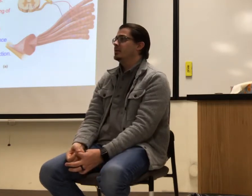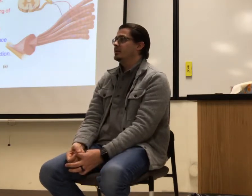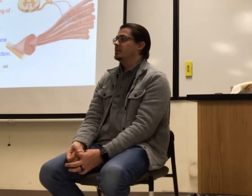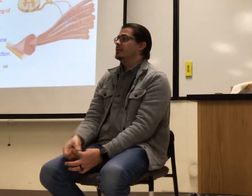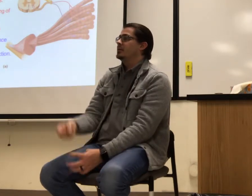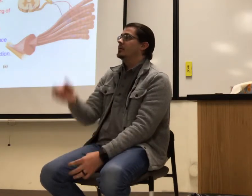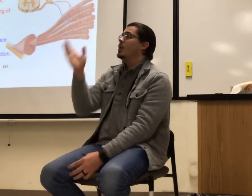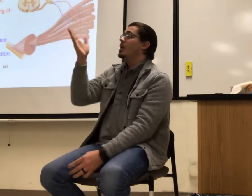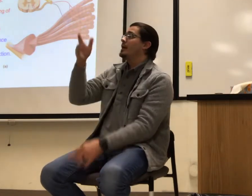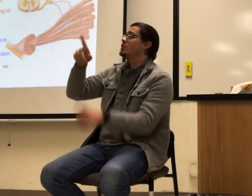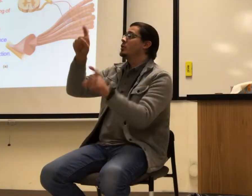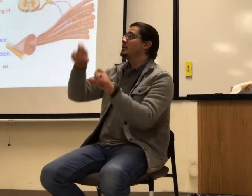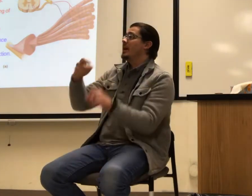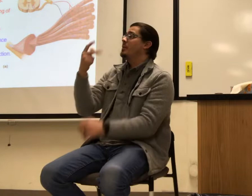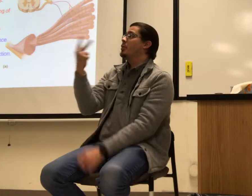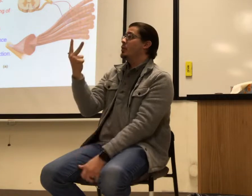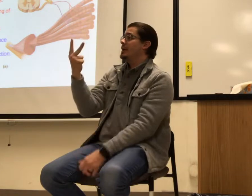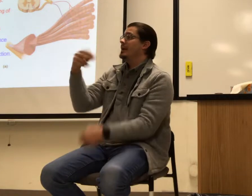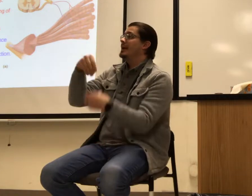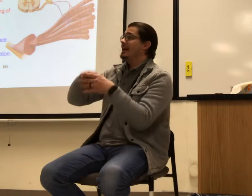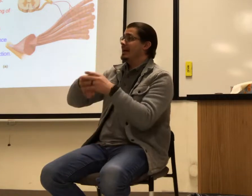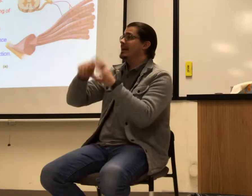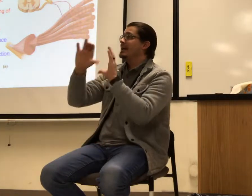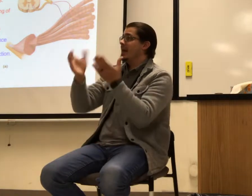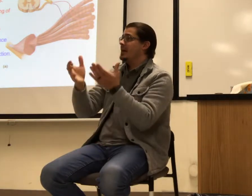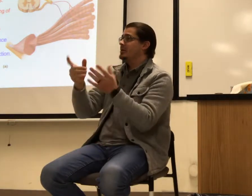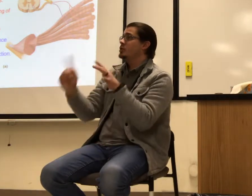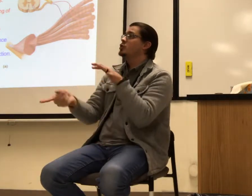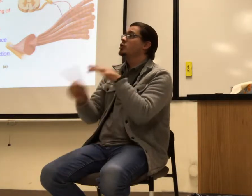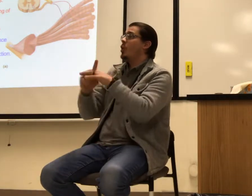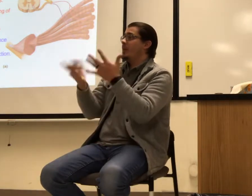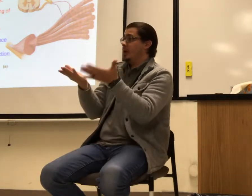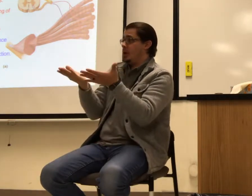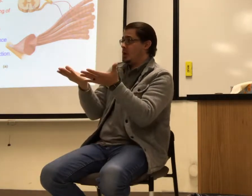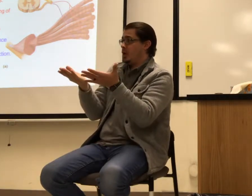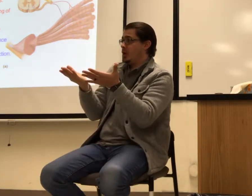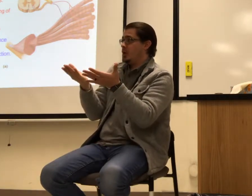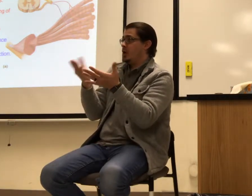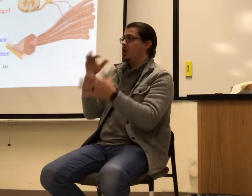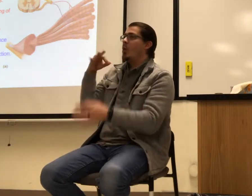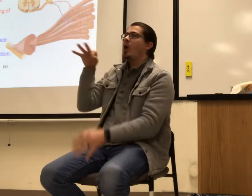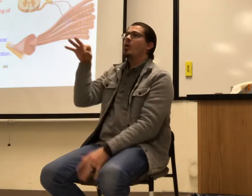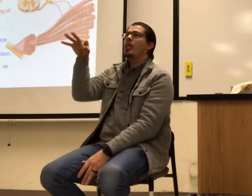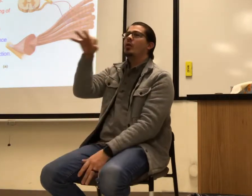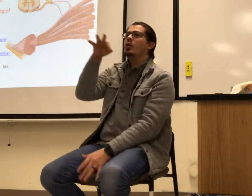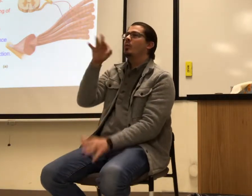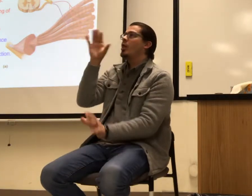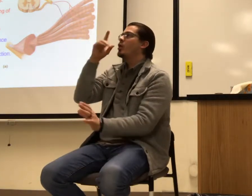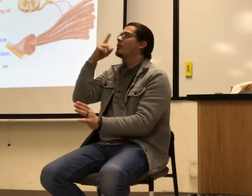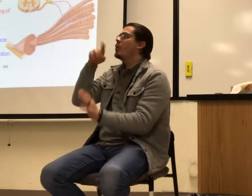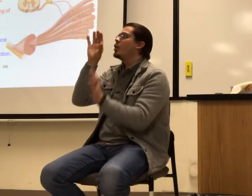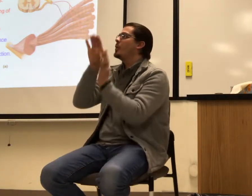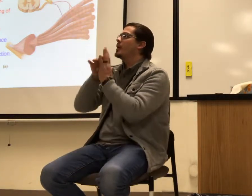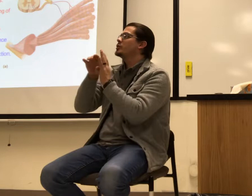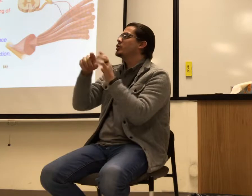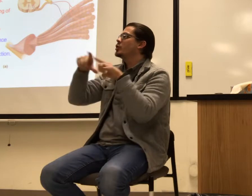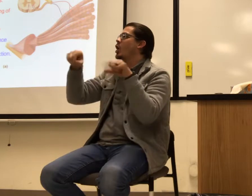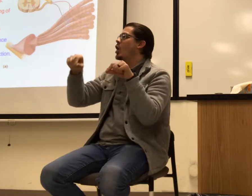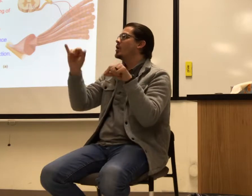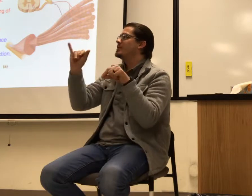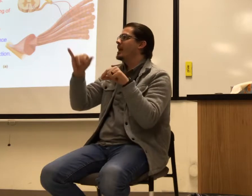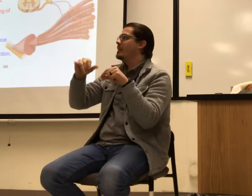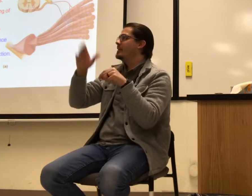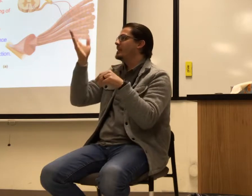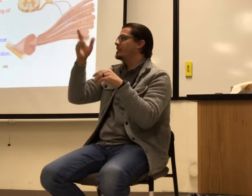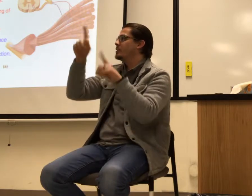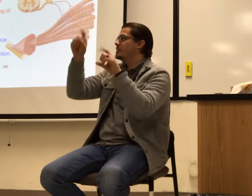Well, lecture exam three is in class. You show up, you walk around the room, look for your picture card, same as lecture exam